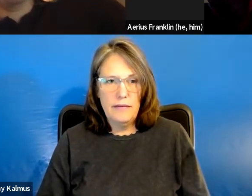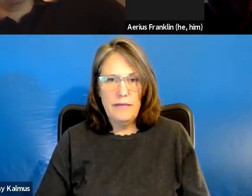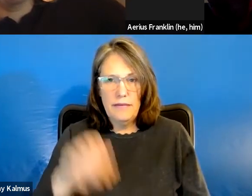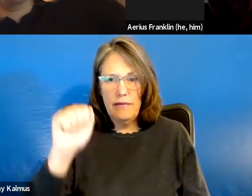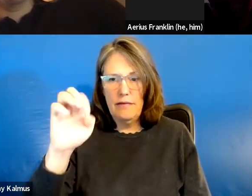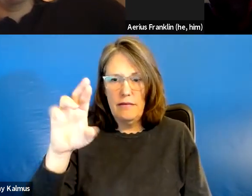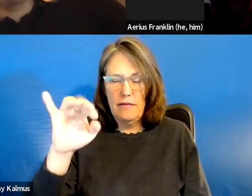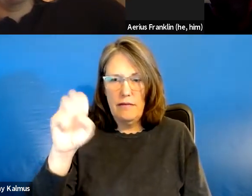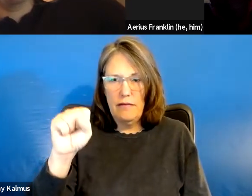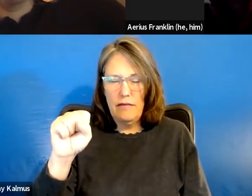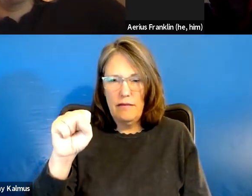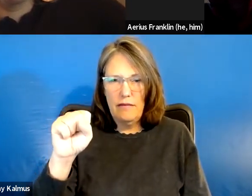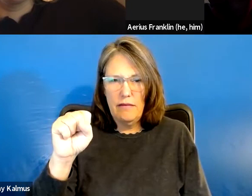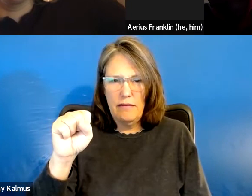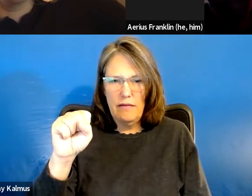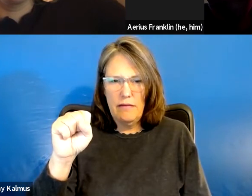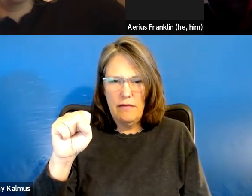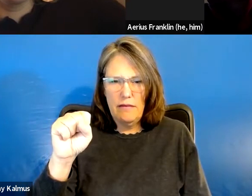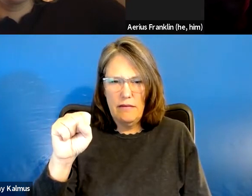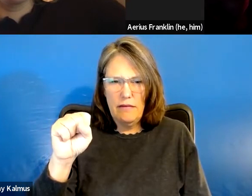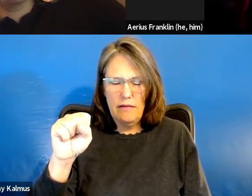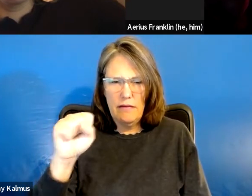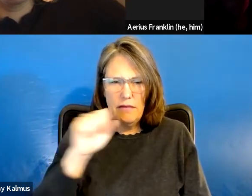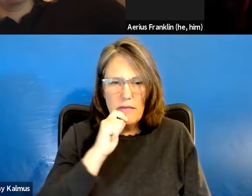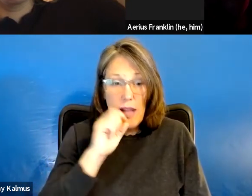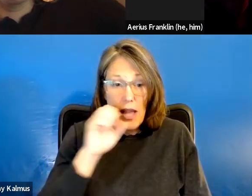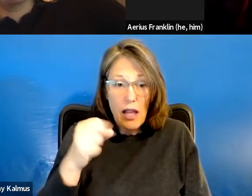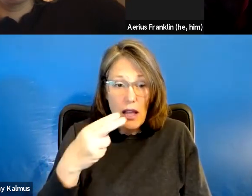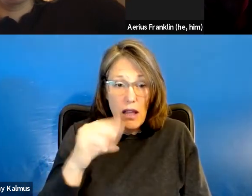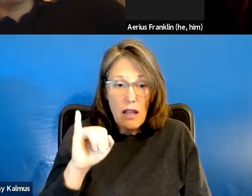Arius. I think Sheikah got that one. Oh, did she? Okay. Go ahead, Chica.